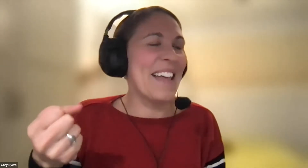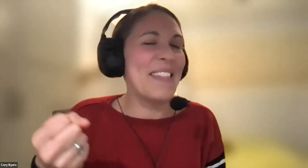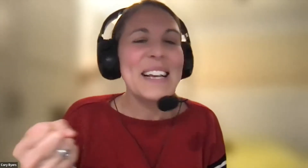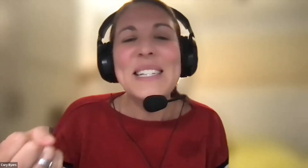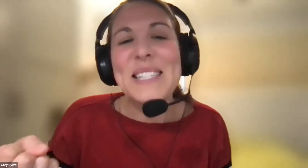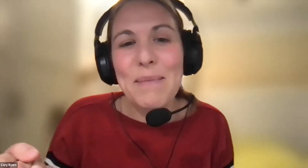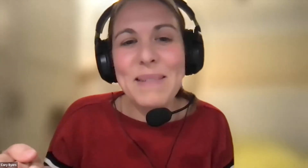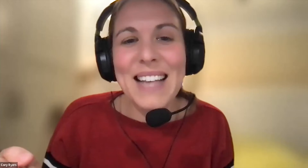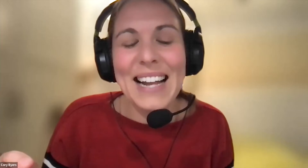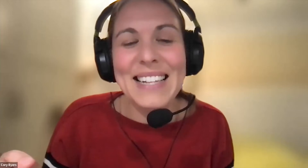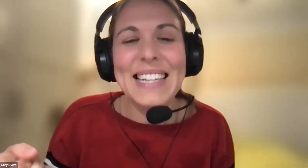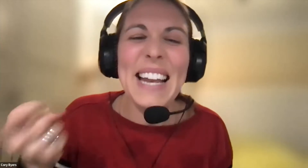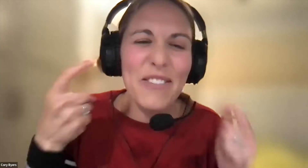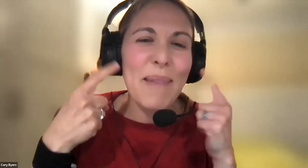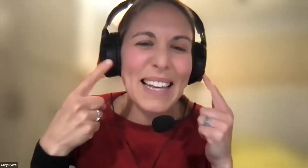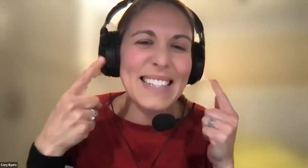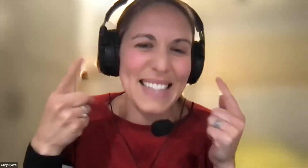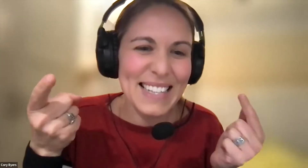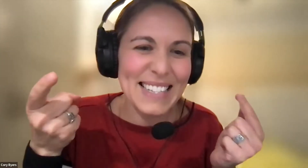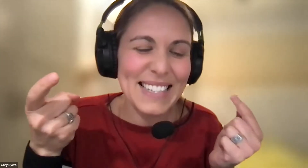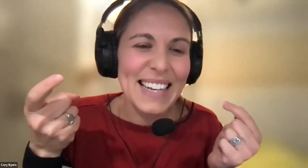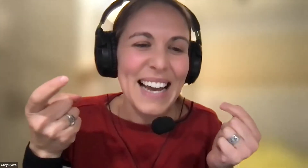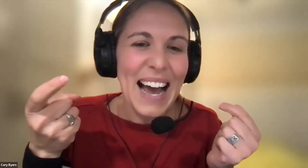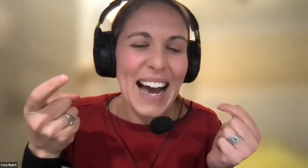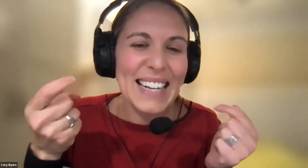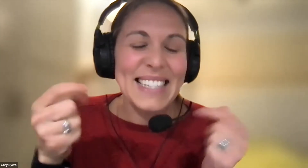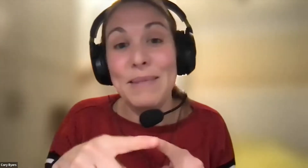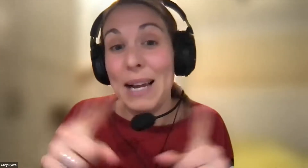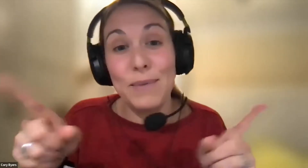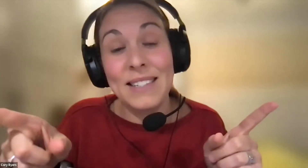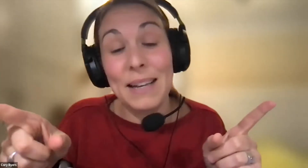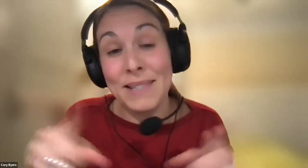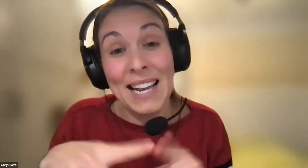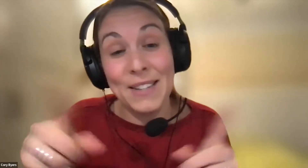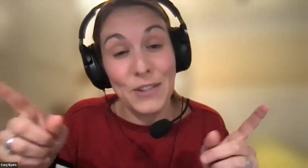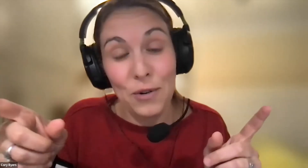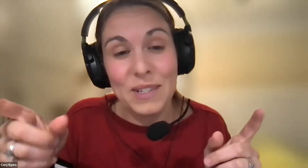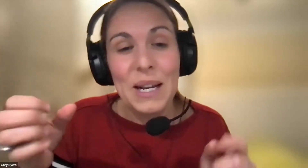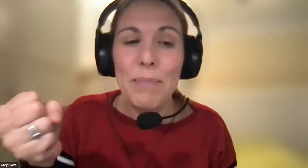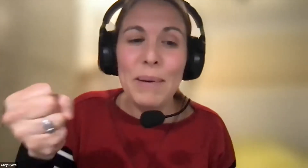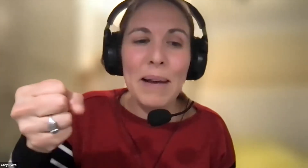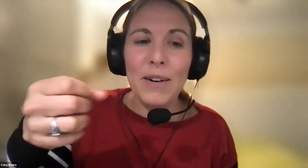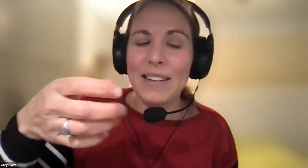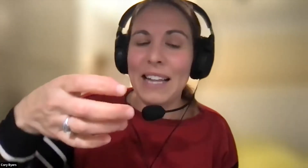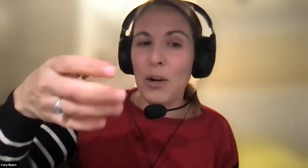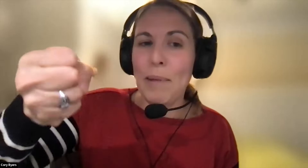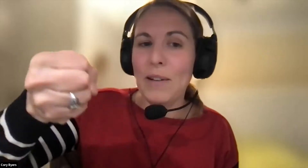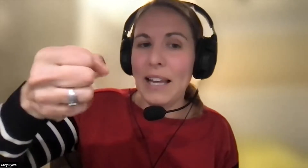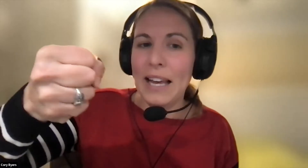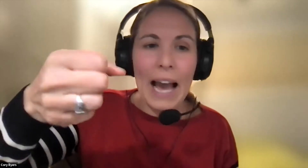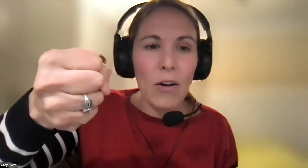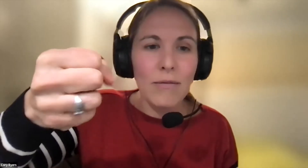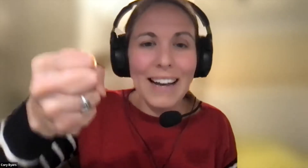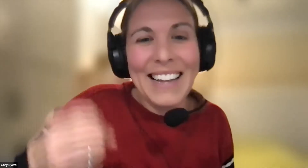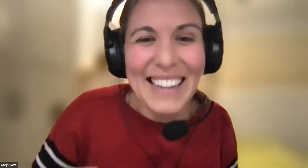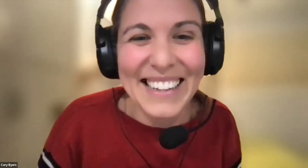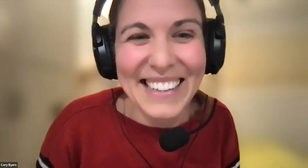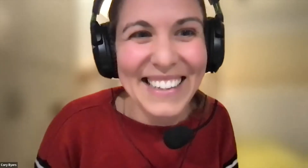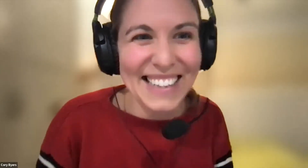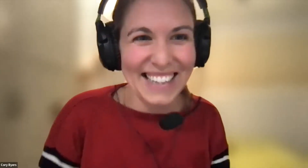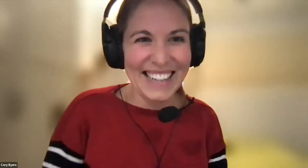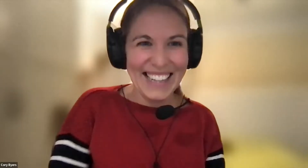And I think some signs kind of make sense. Sometimes some signs don't, but milk, like you're milking a cow.